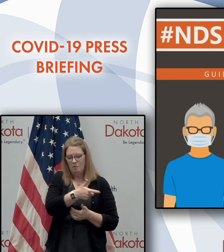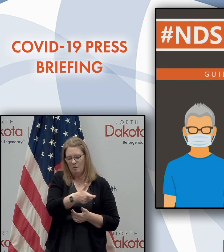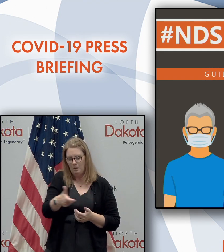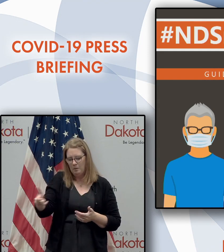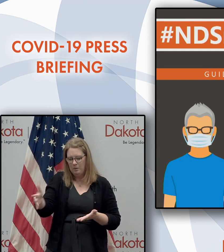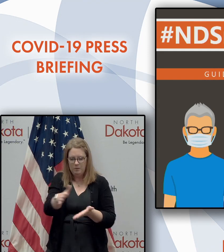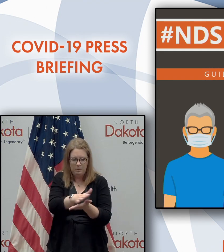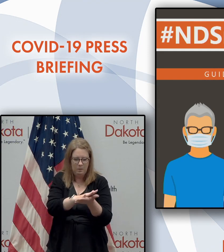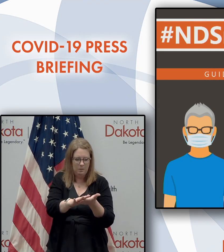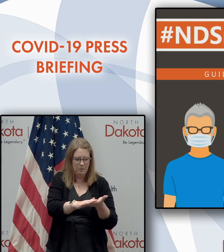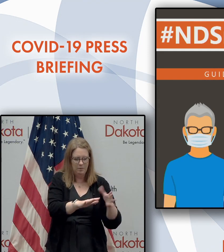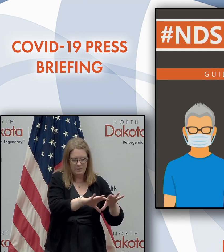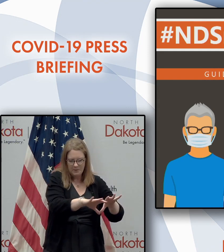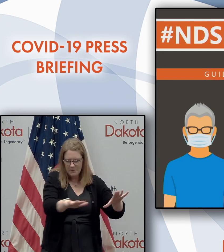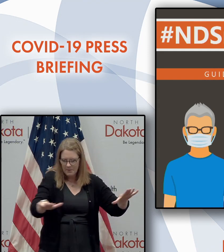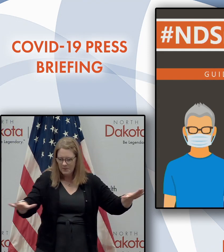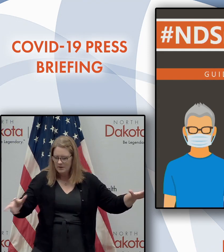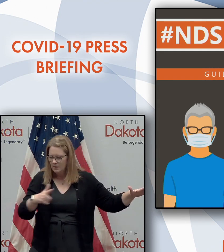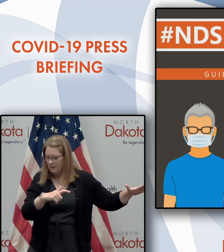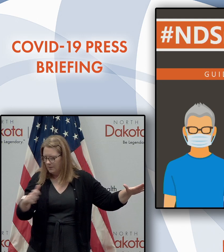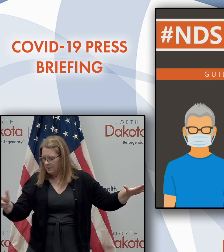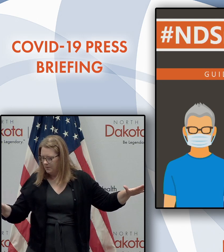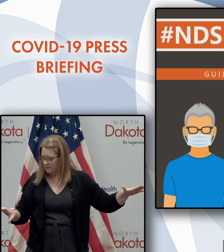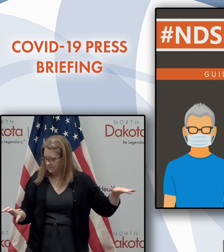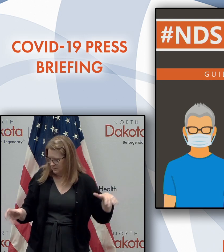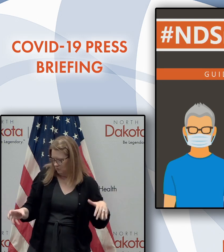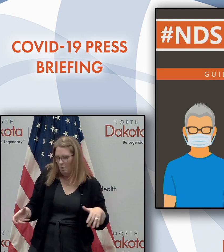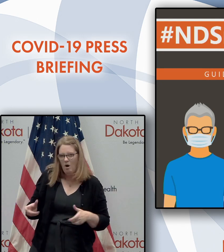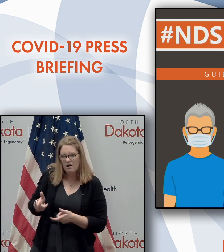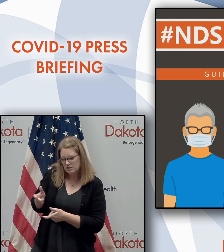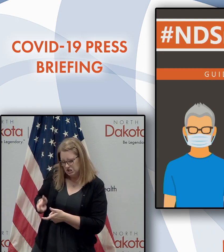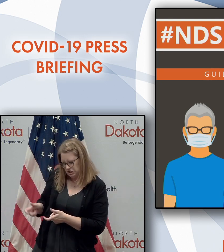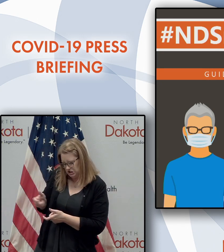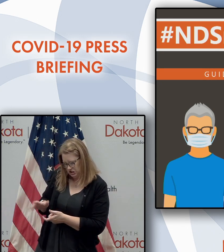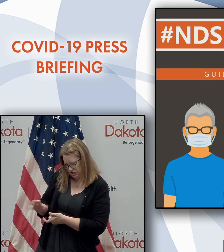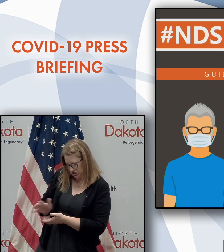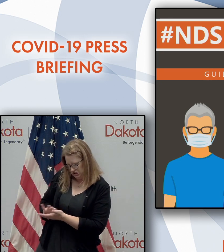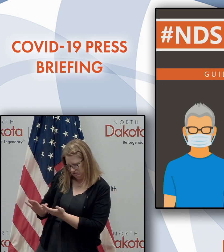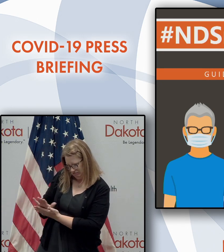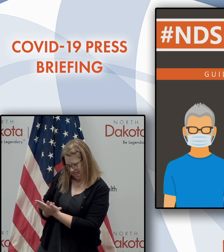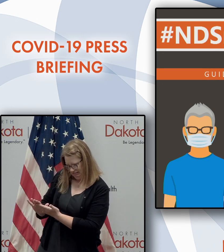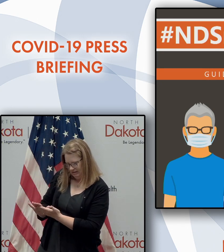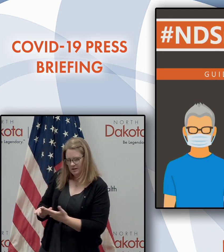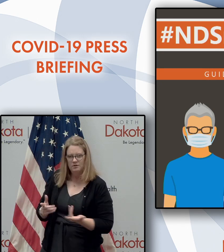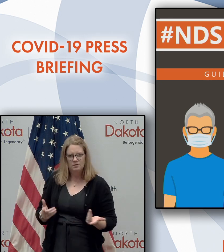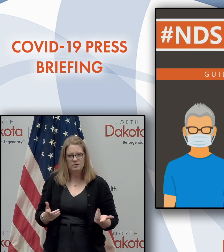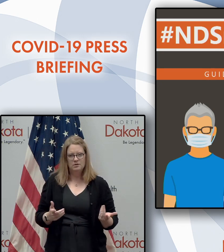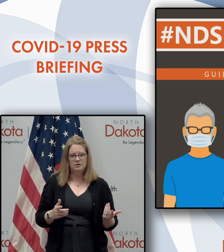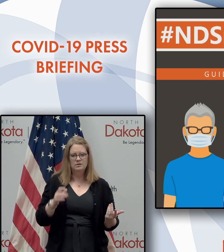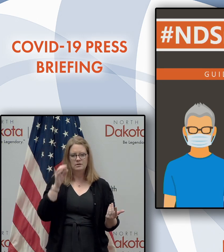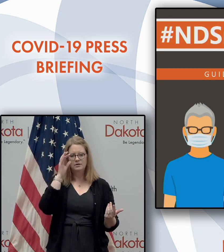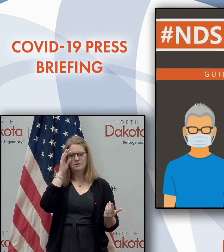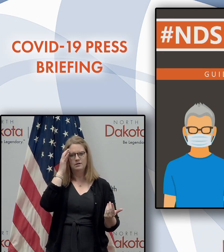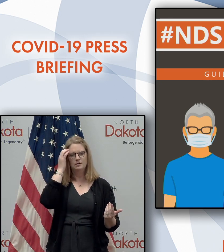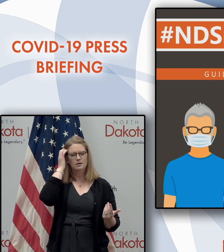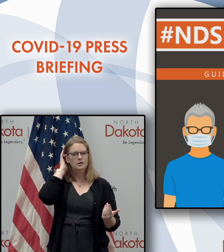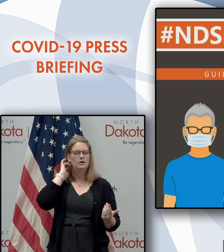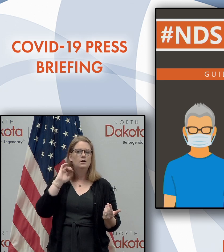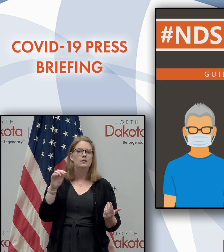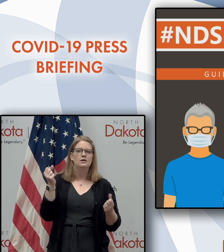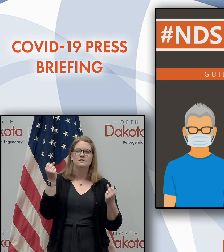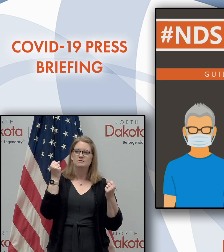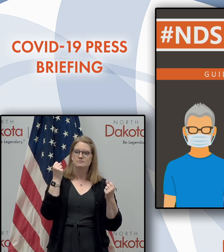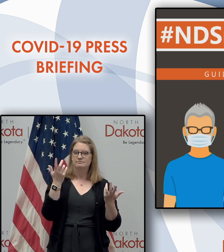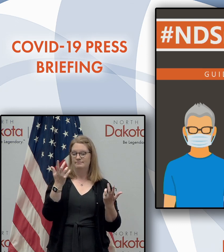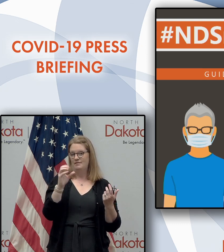surfaces. But again, all of these things matter, and again we see lots of lots of pictures